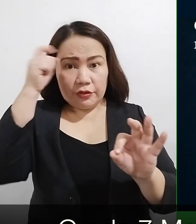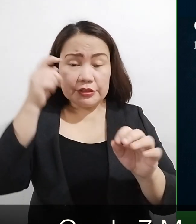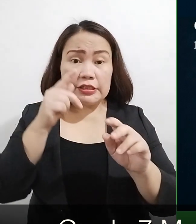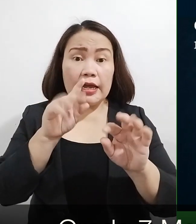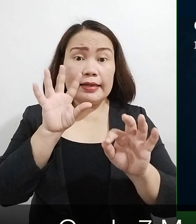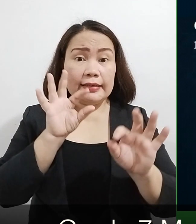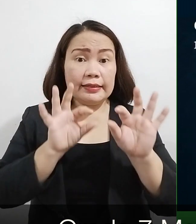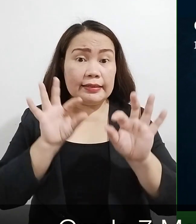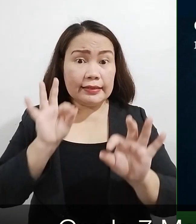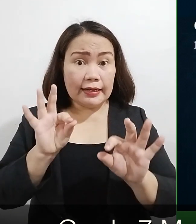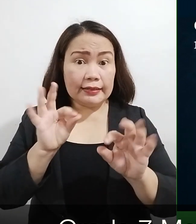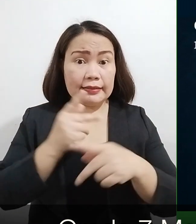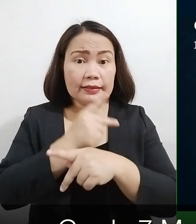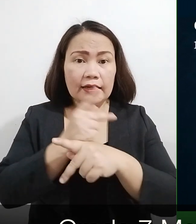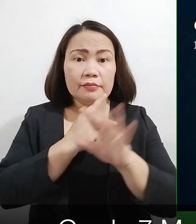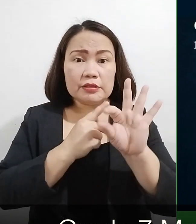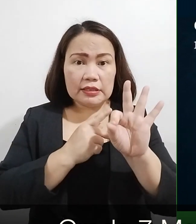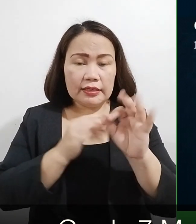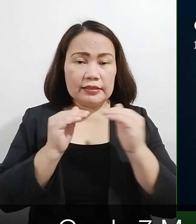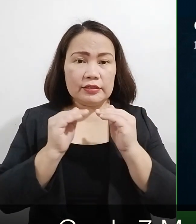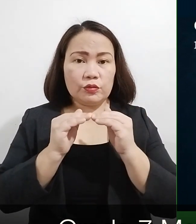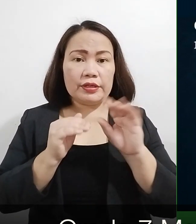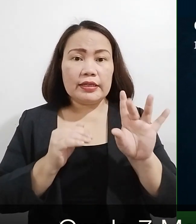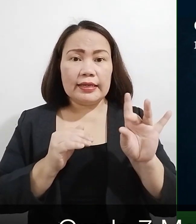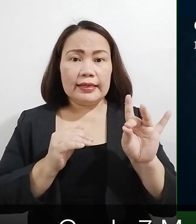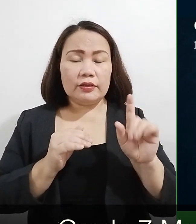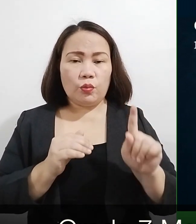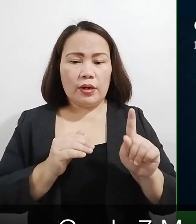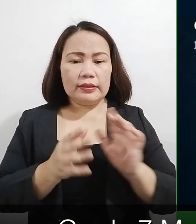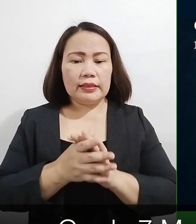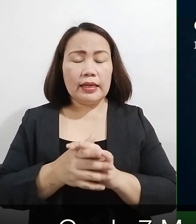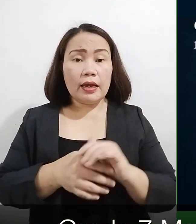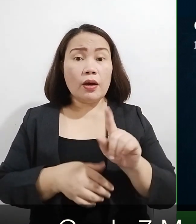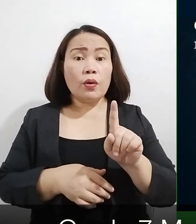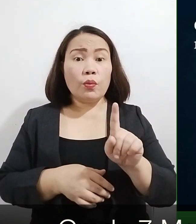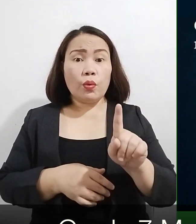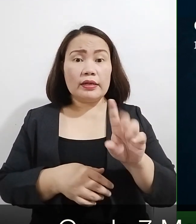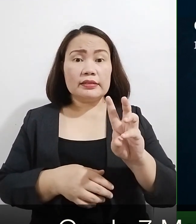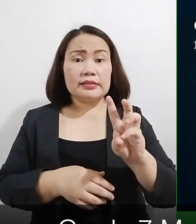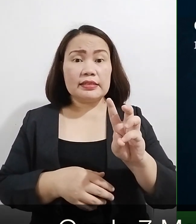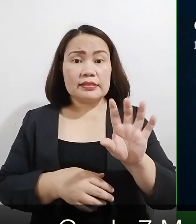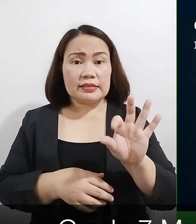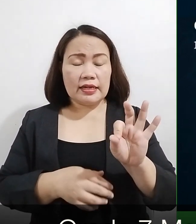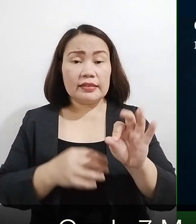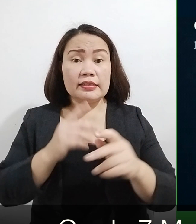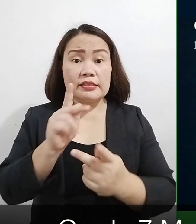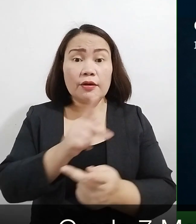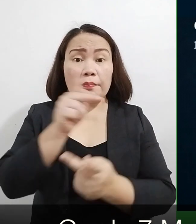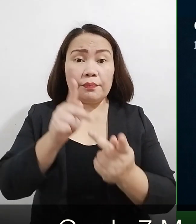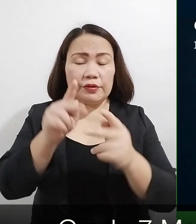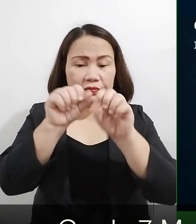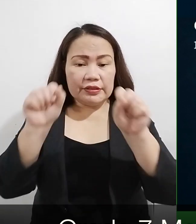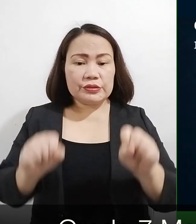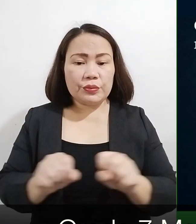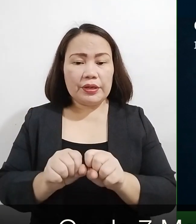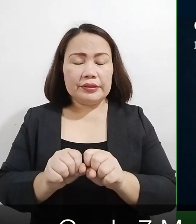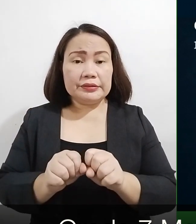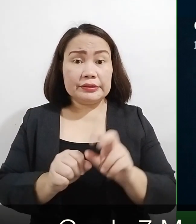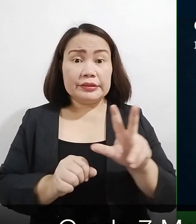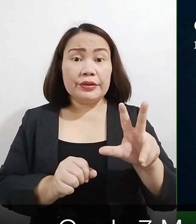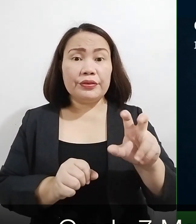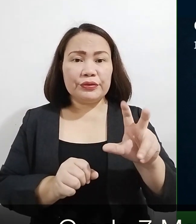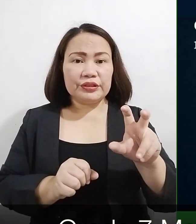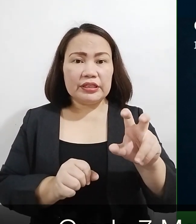times 9 is 81. And then 169, this is also a perfect square. So, this is